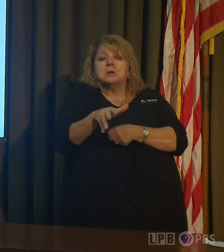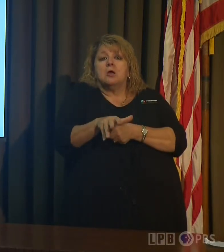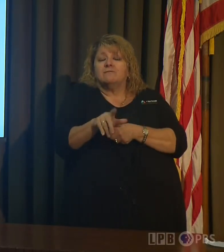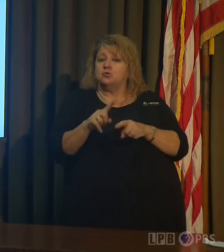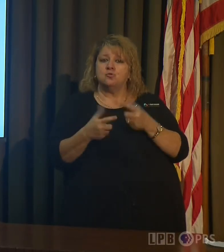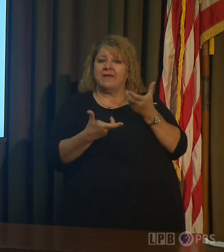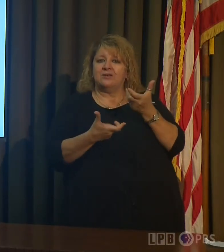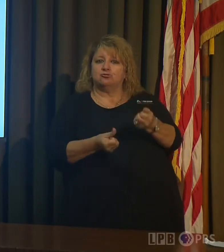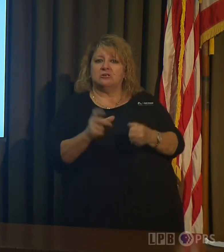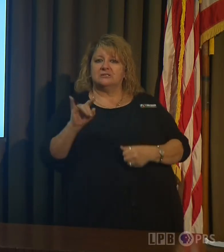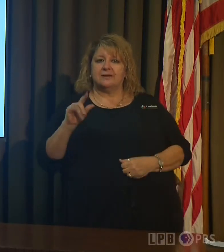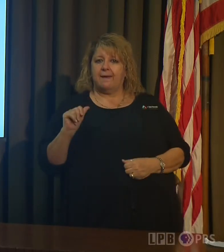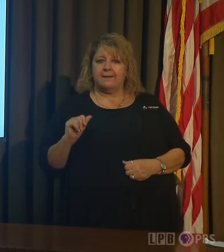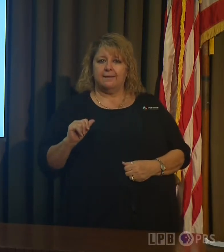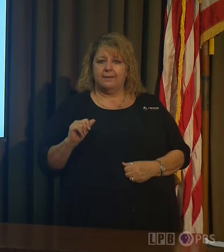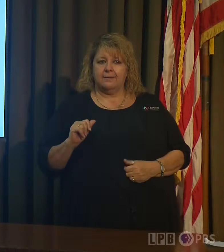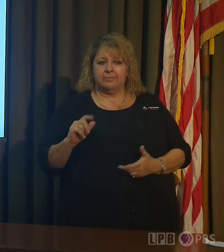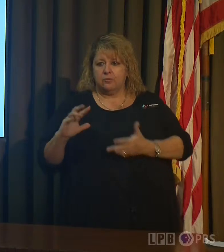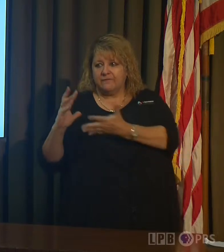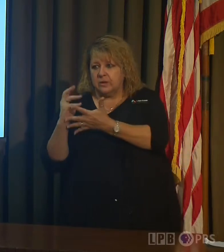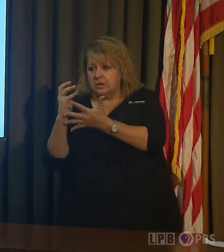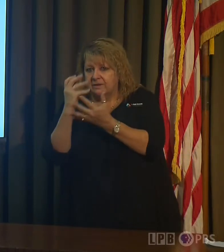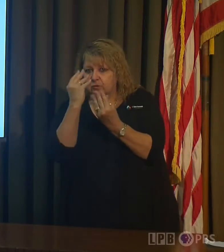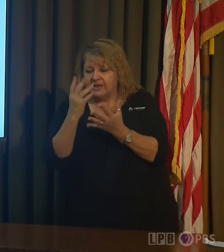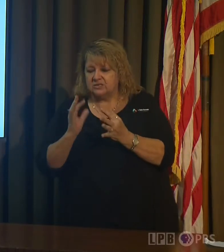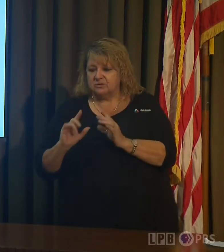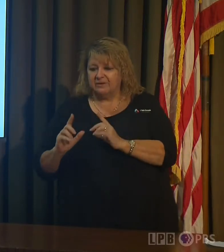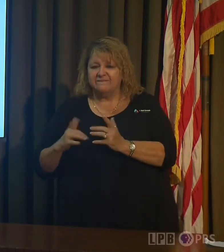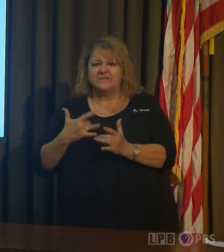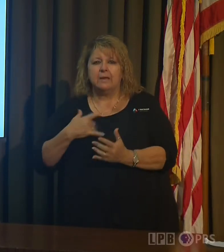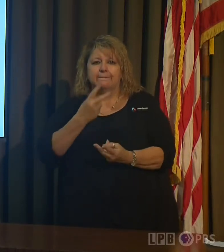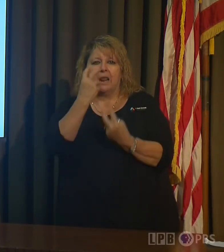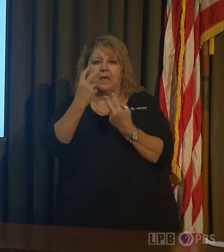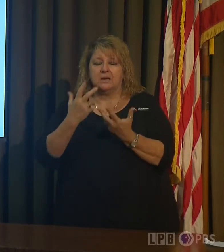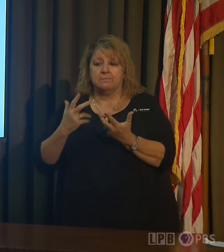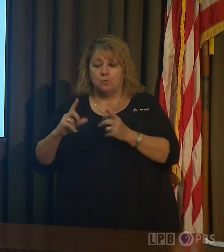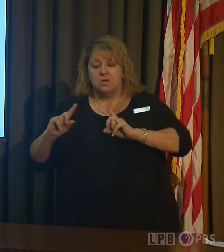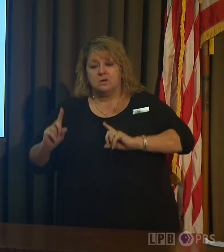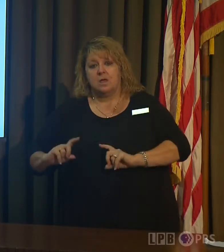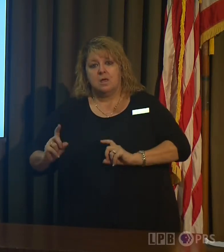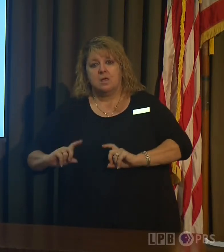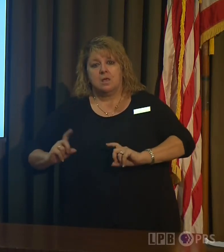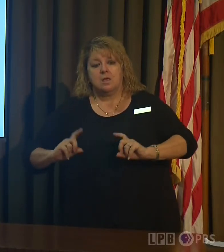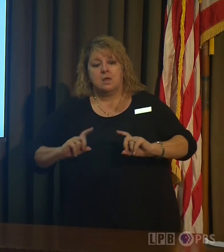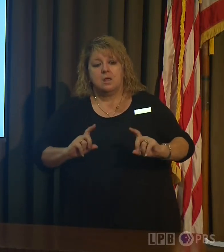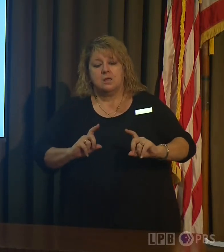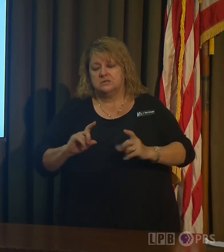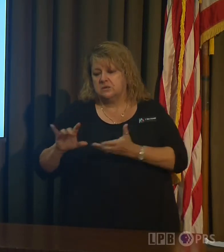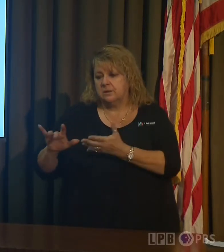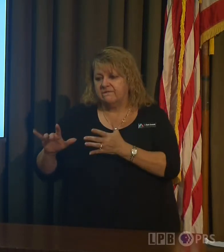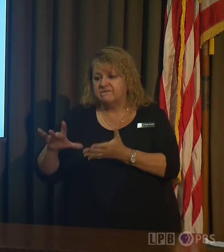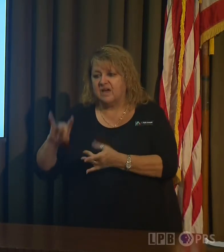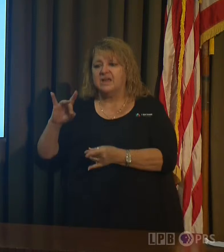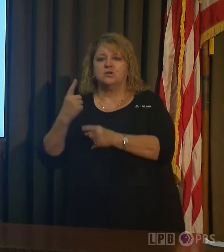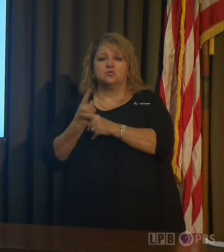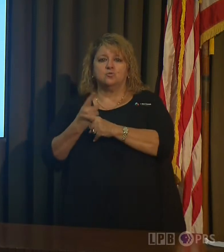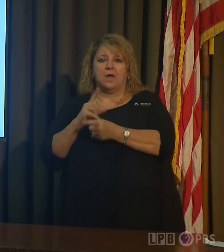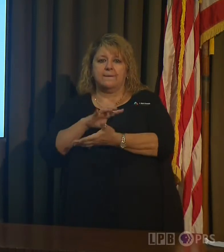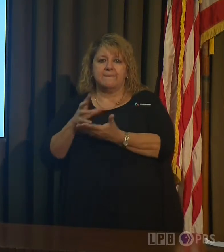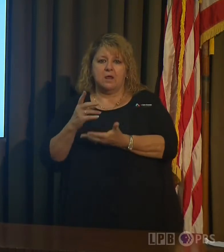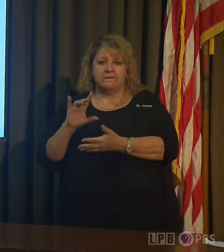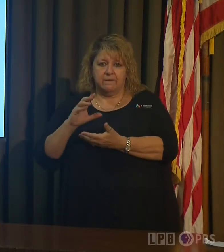trust your data that much. You feel like you're somewhat blinded. We are doing a significant amount of testing in Louisiana, and that